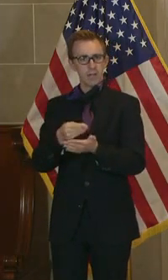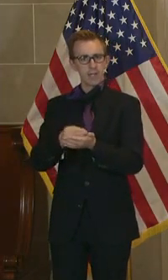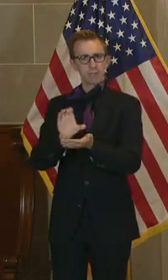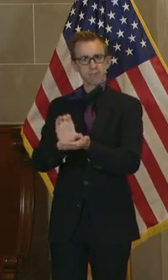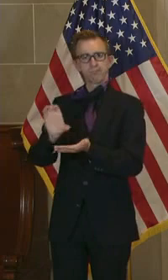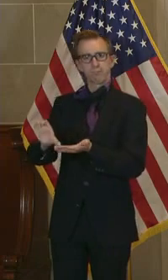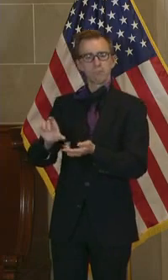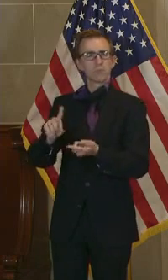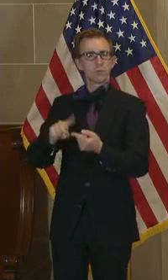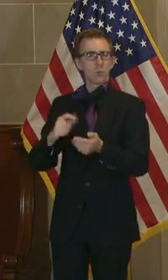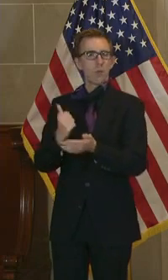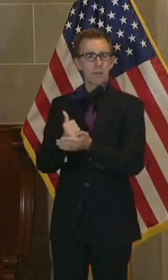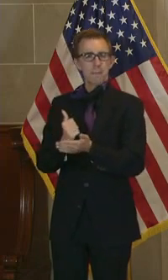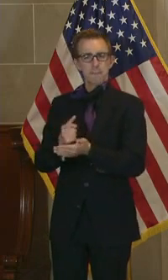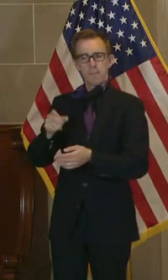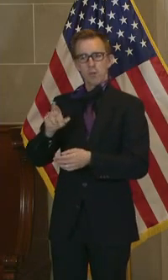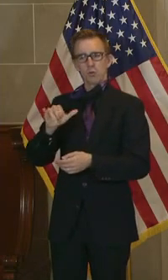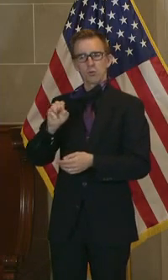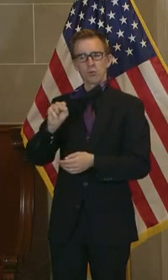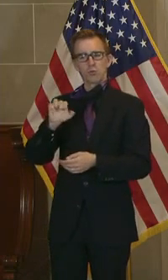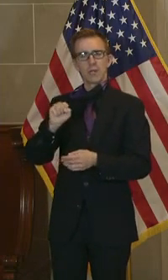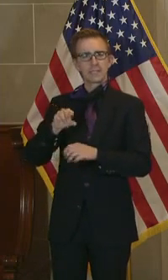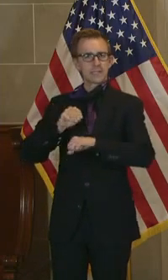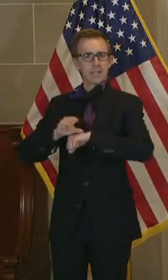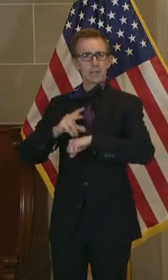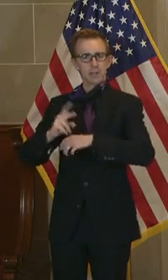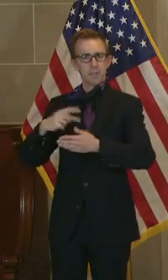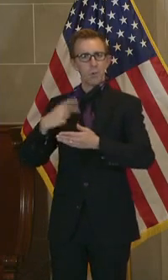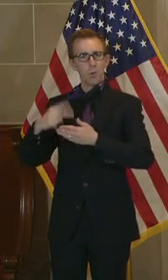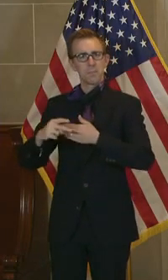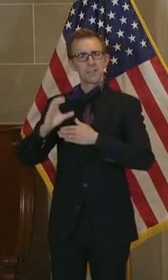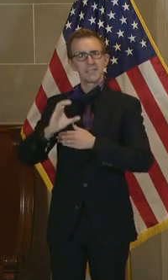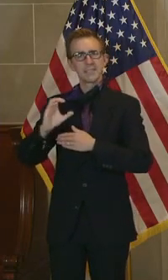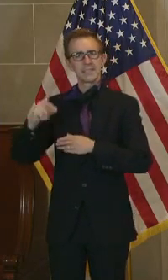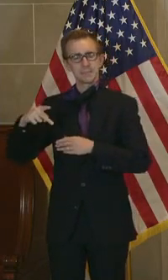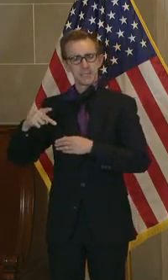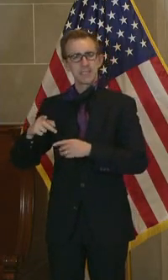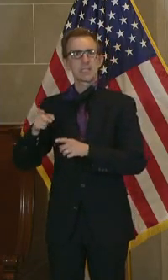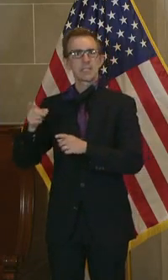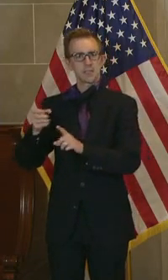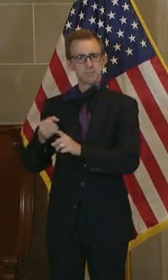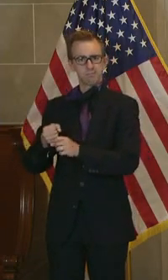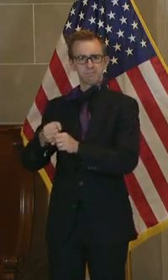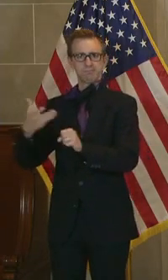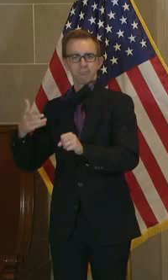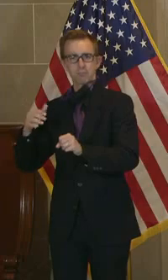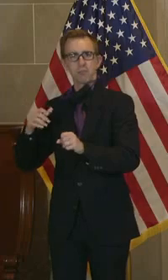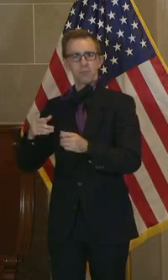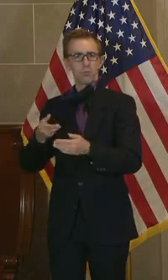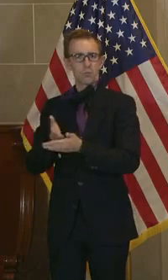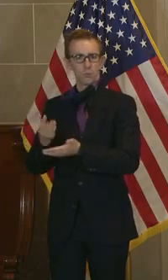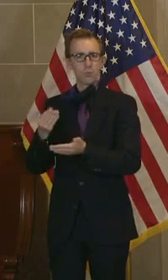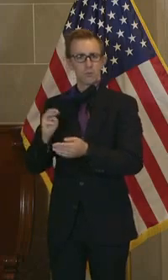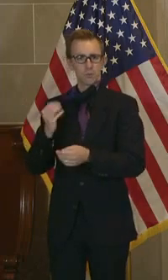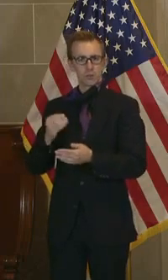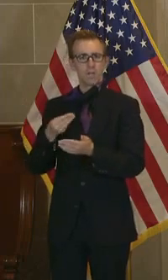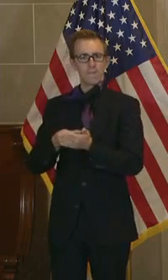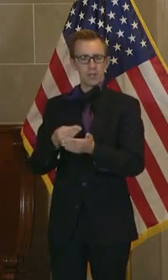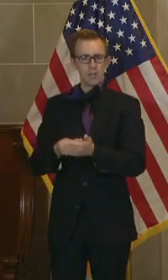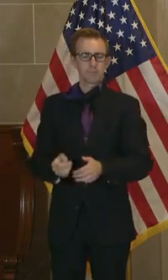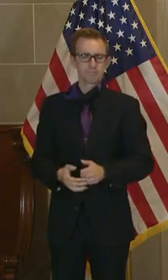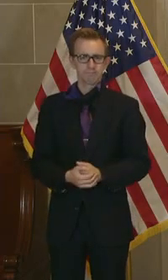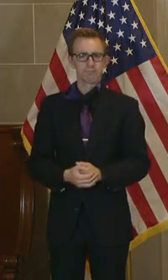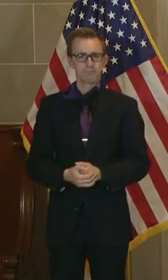for helping and expanding the crisis counseling program through the following established and trusted St. Louis community organizations.